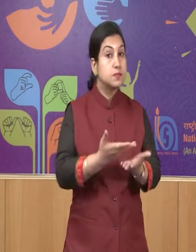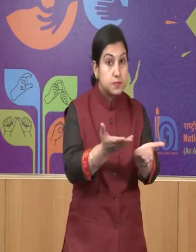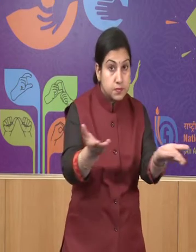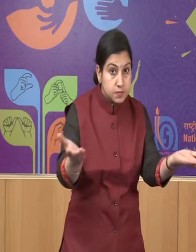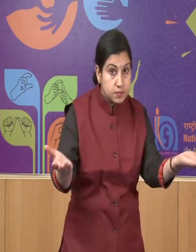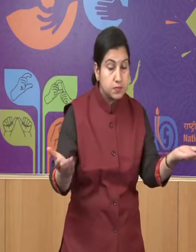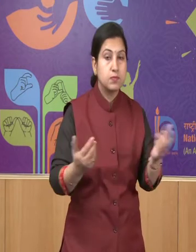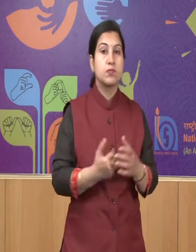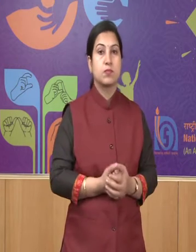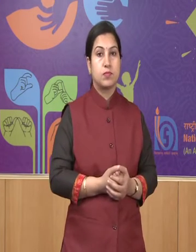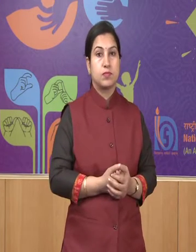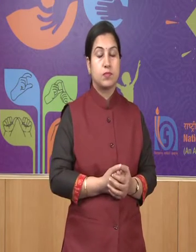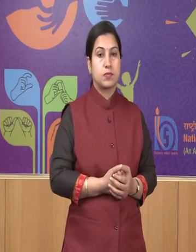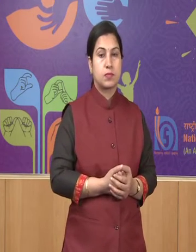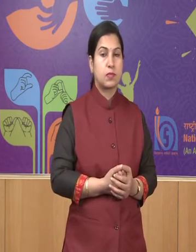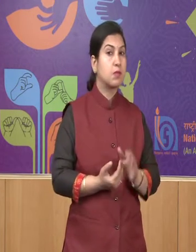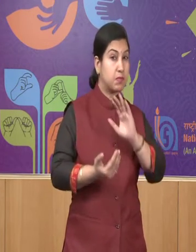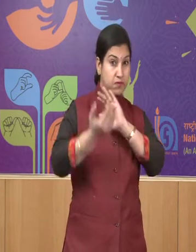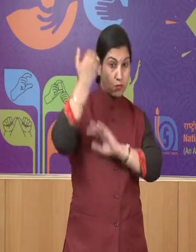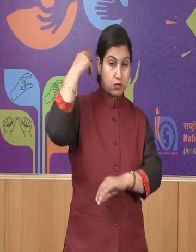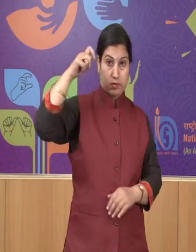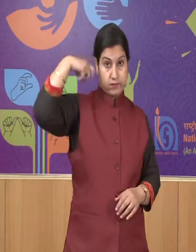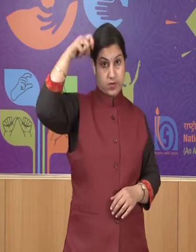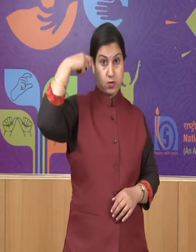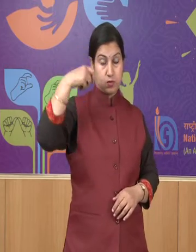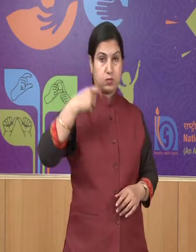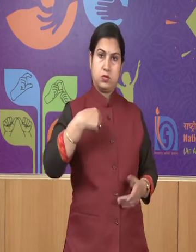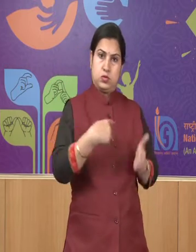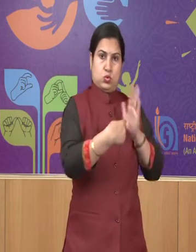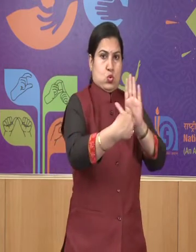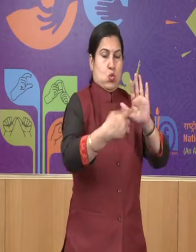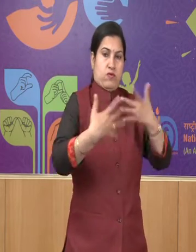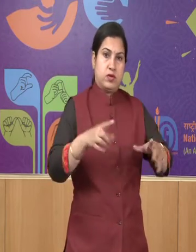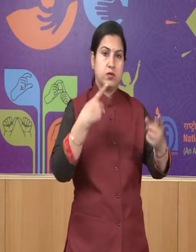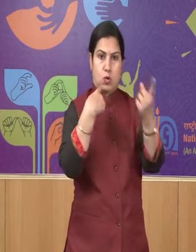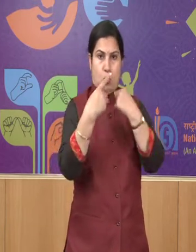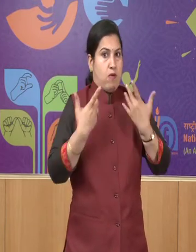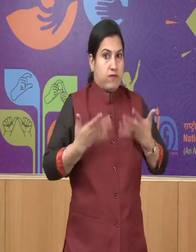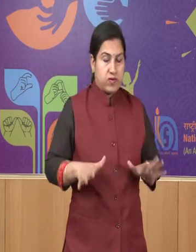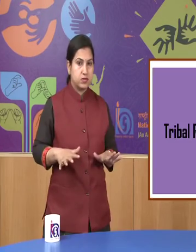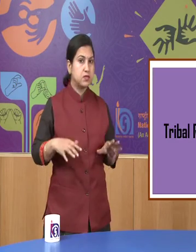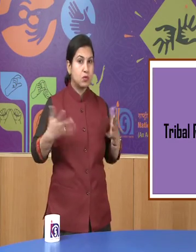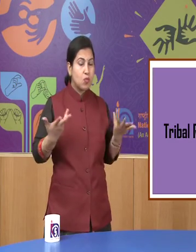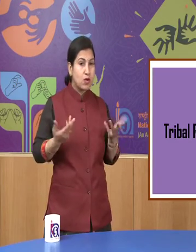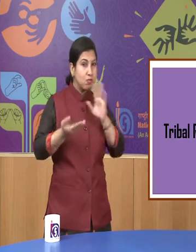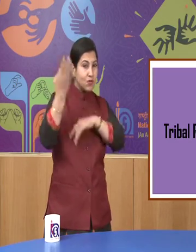Learners, in the previous lessons, we discussed about the tribal